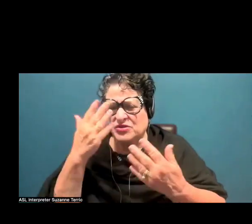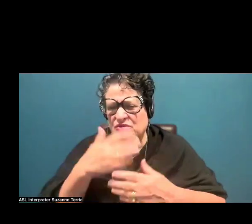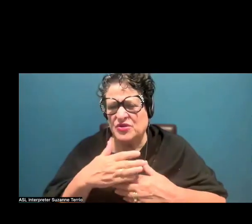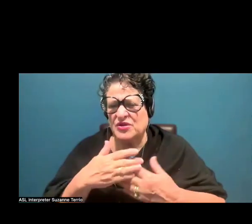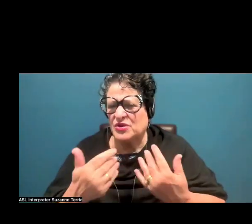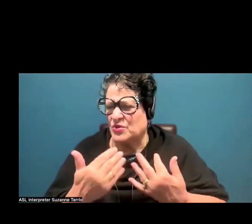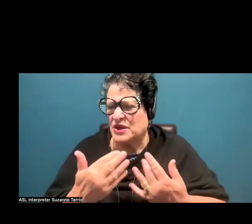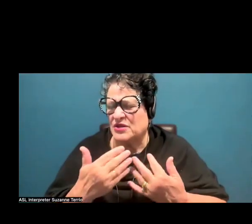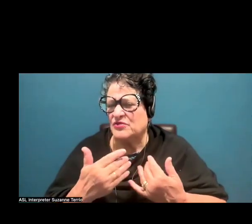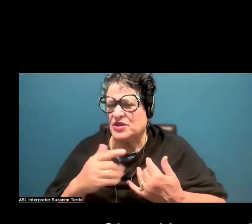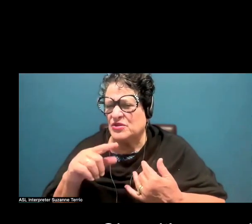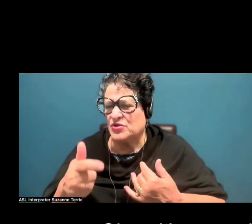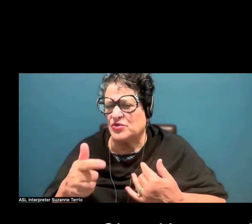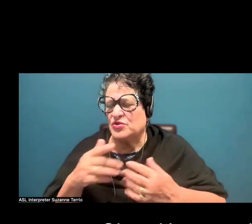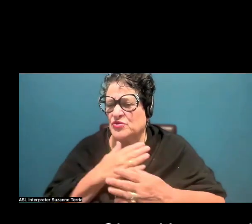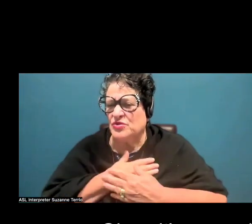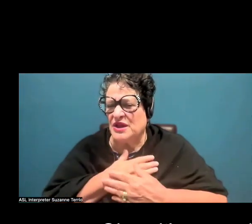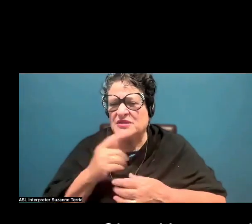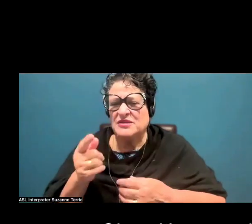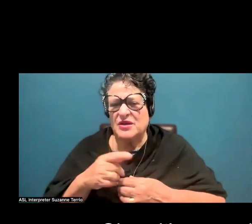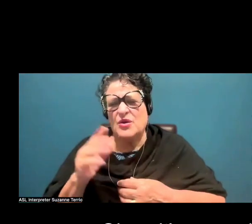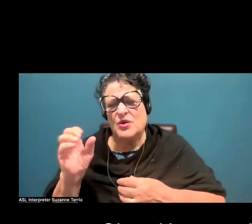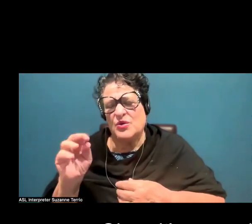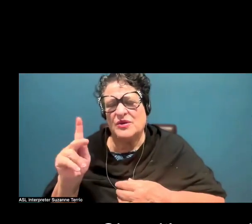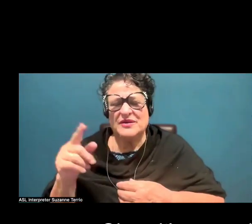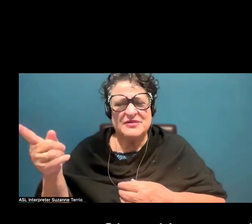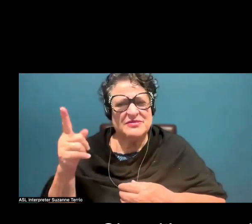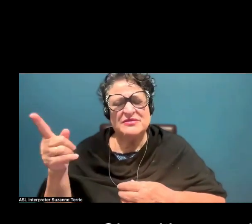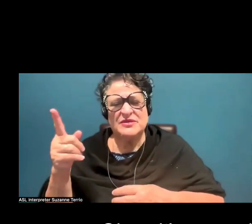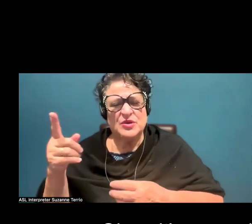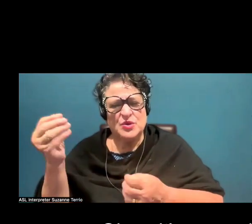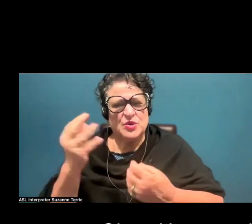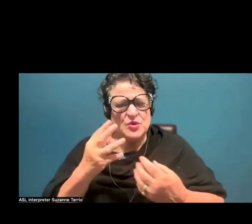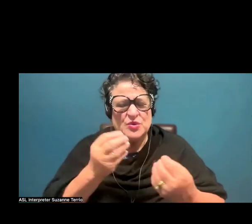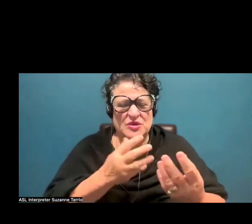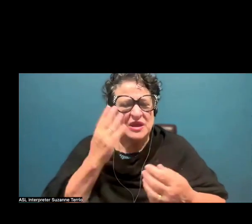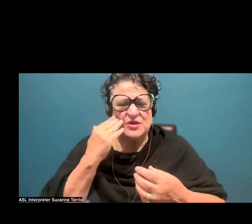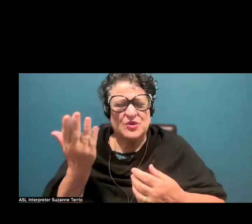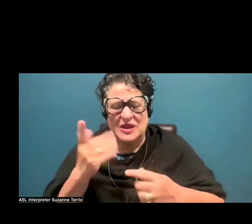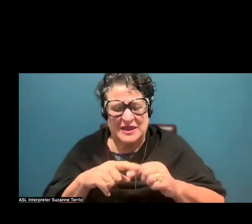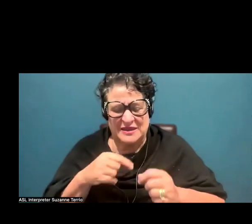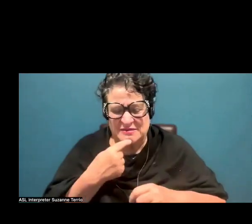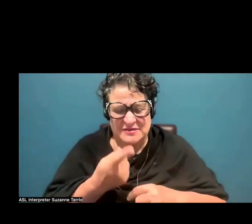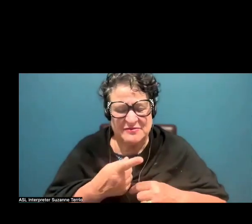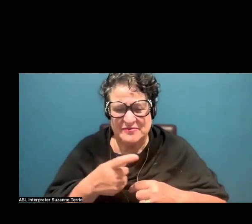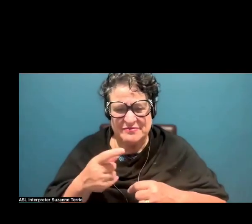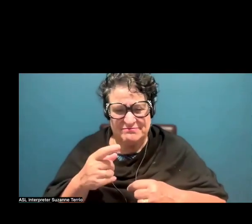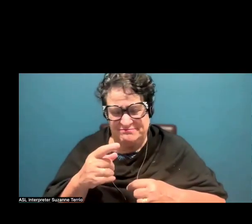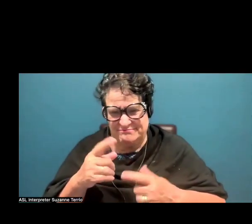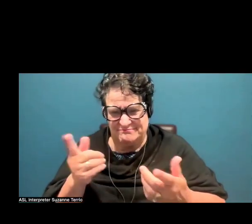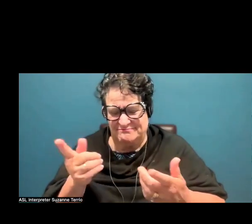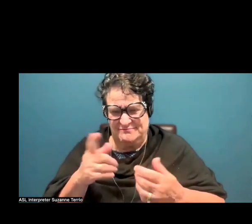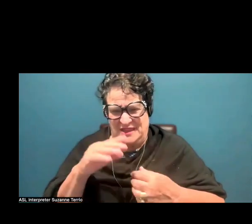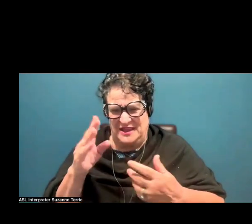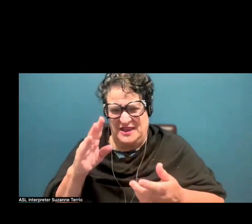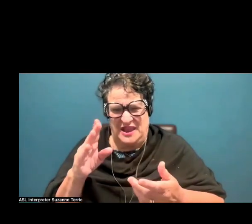to rest. Okay, it's secondhand, so I don't fucking spit it out, Mr. Bristow says. I've never heard him swear before.